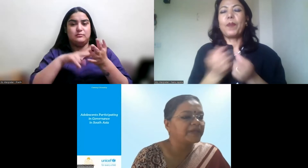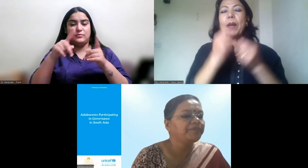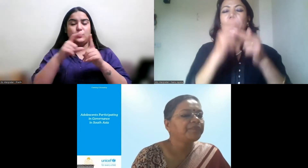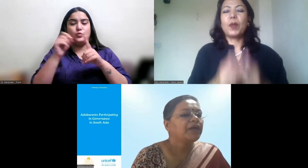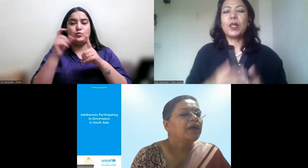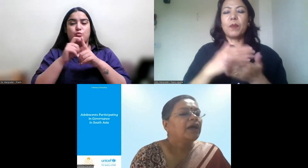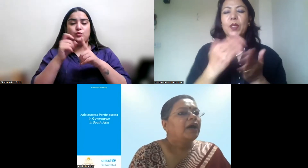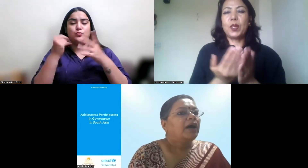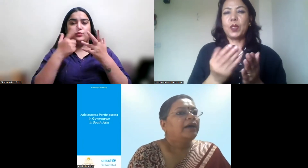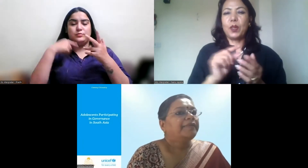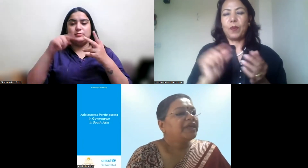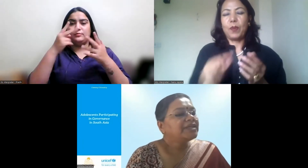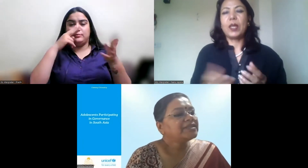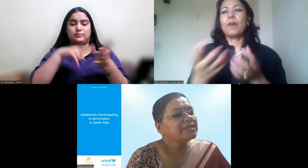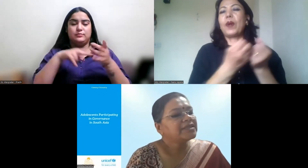as well.